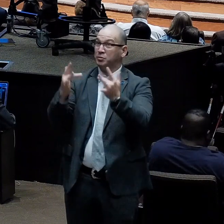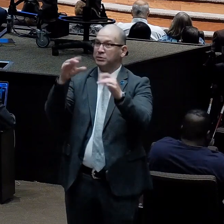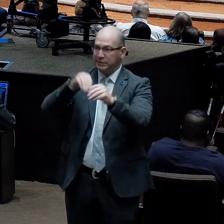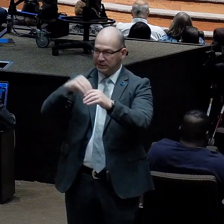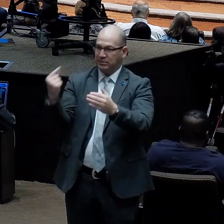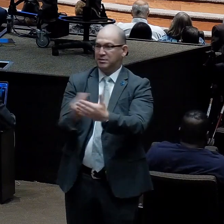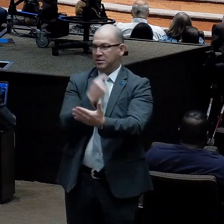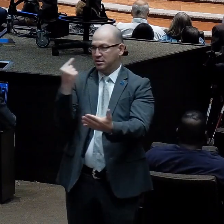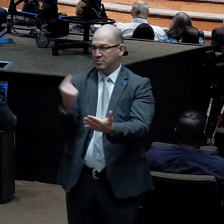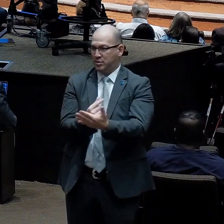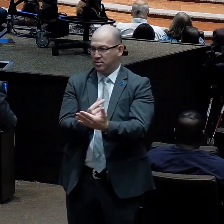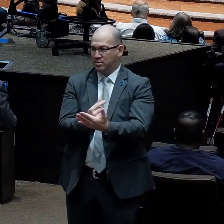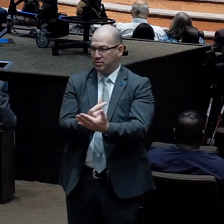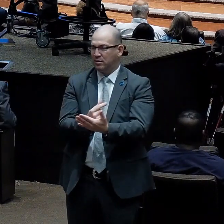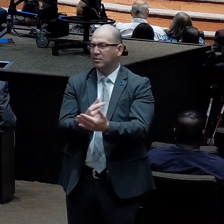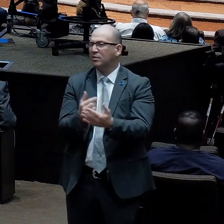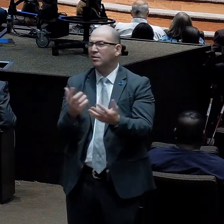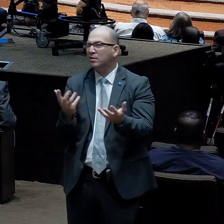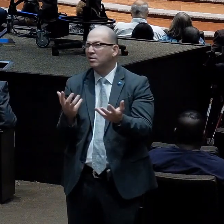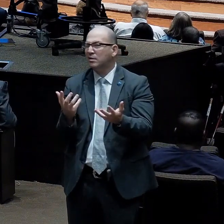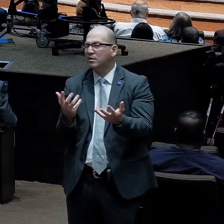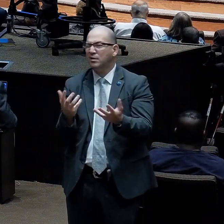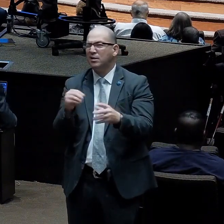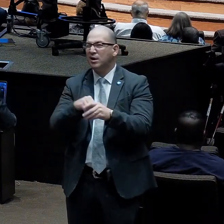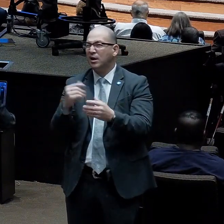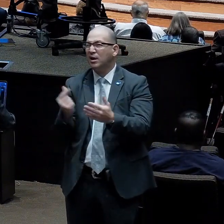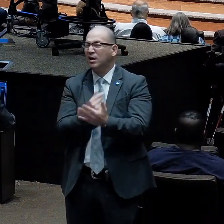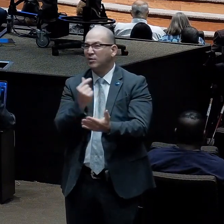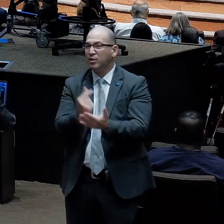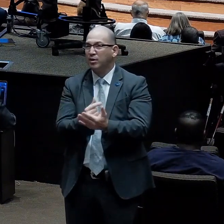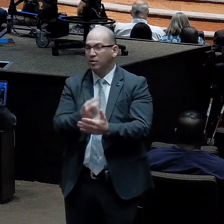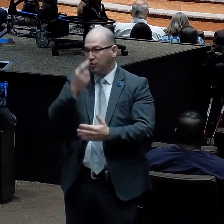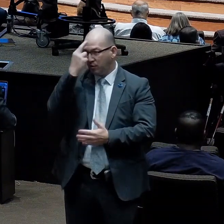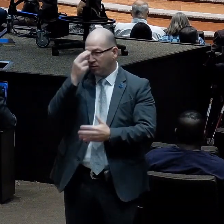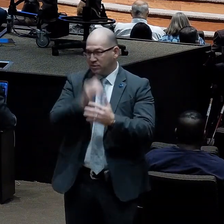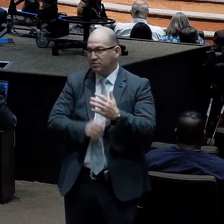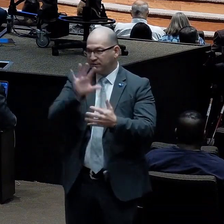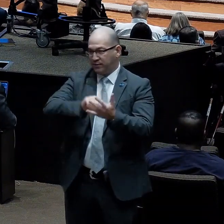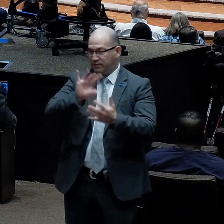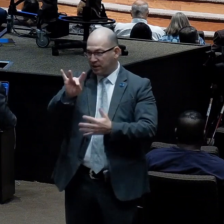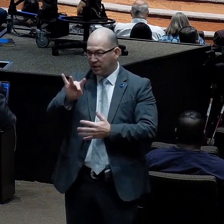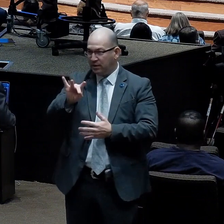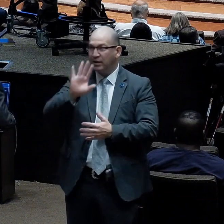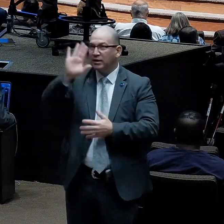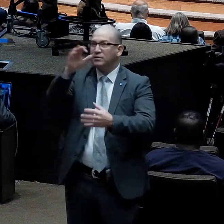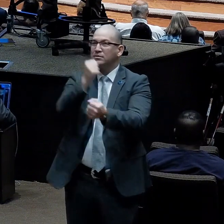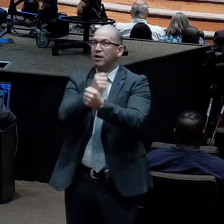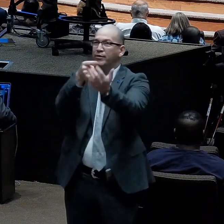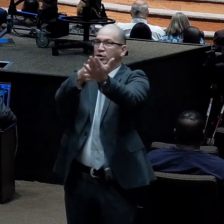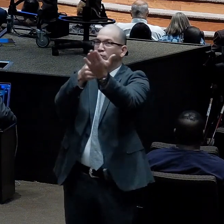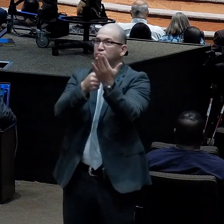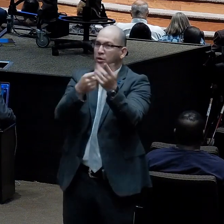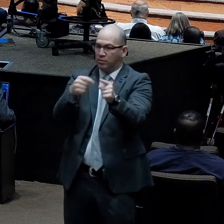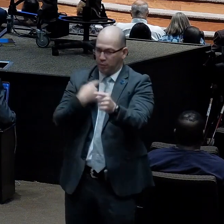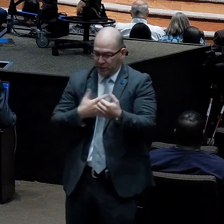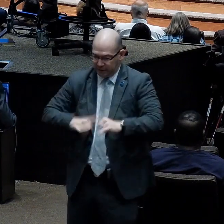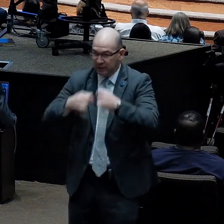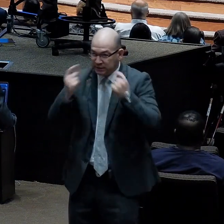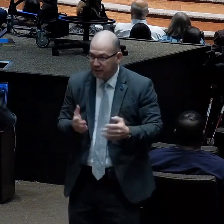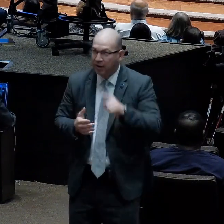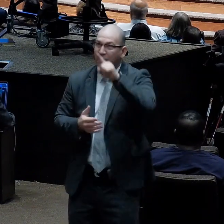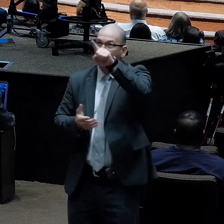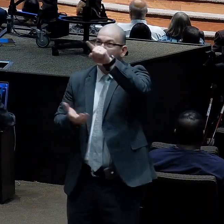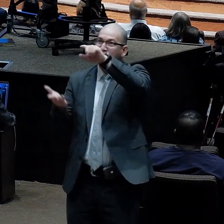What was the mercy in the gospel? It was Romans 5, 8. But God committed his love toward us and that while we were yet sinners. What happened to Christ,